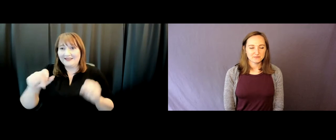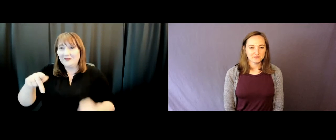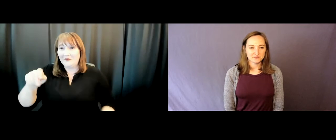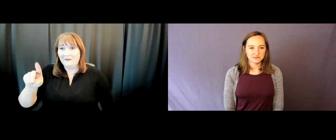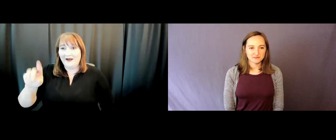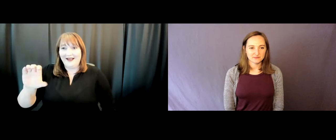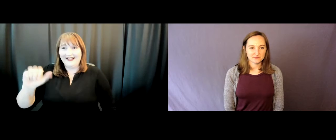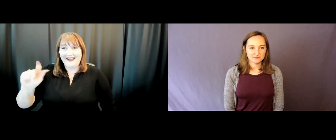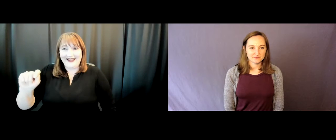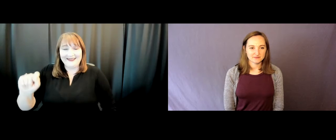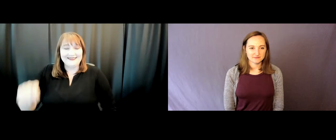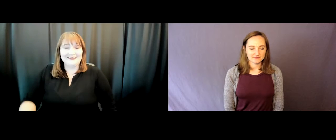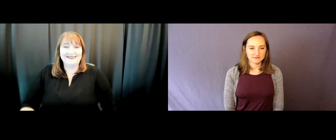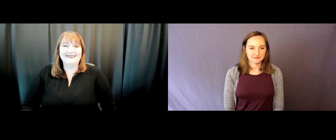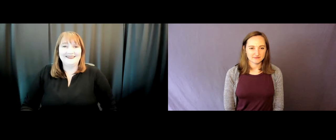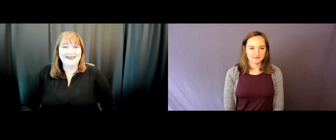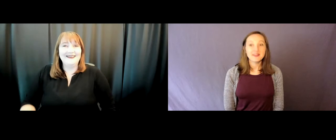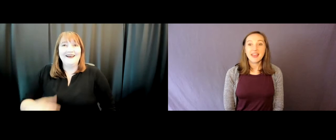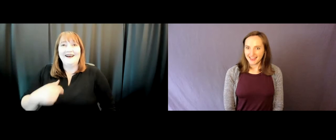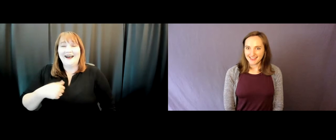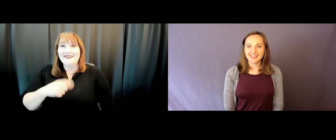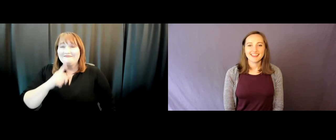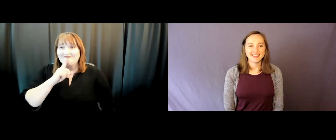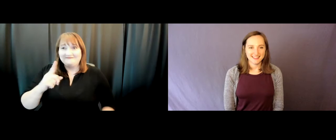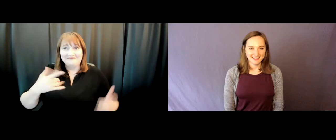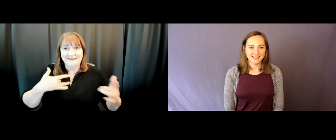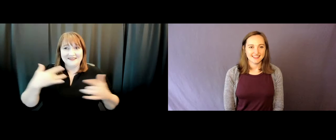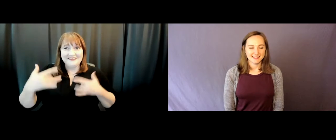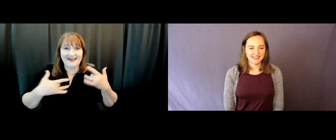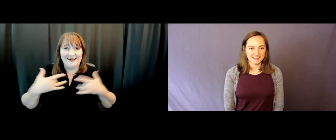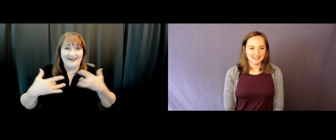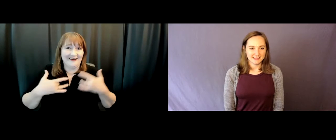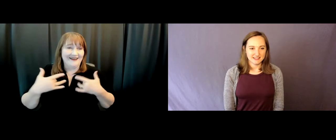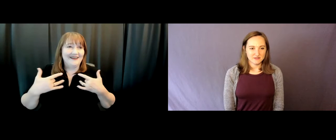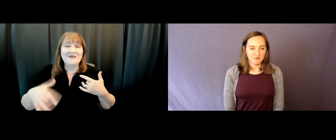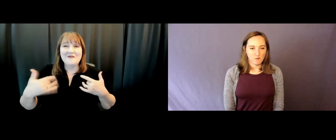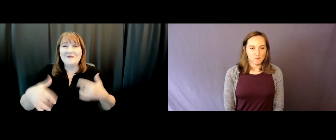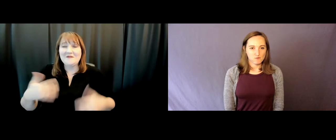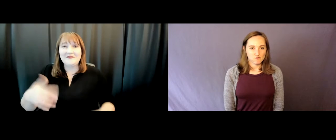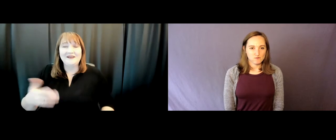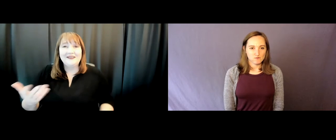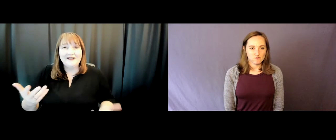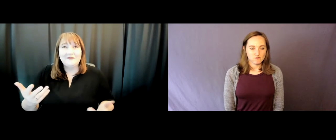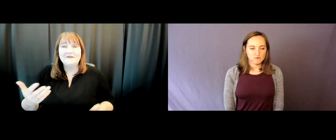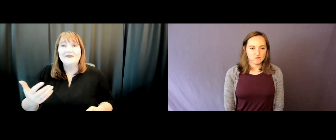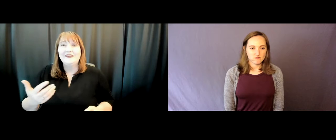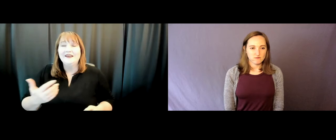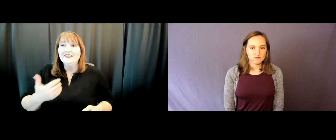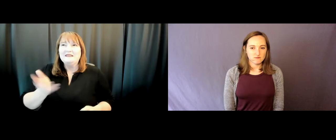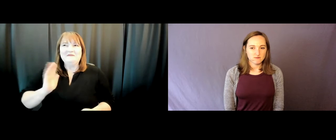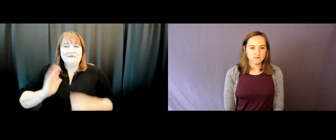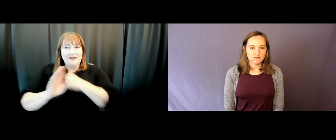Hi. I am especially excited about this because in the fall, I went through a lot